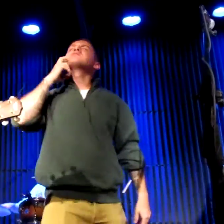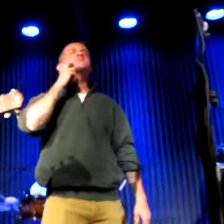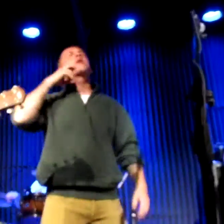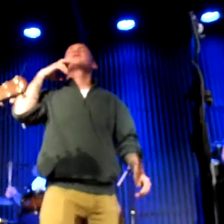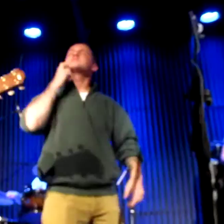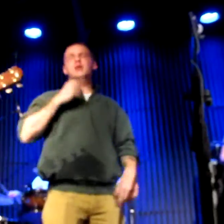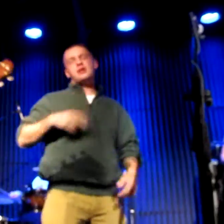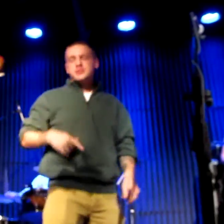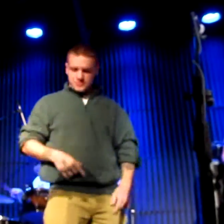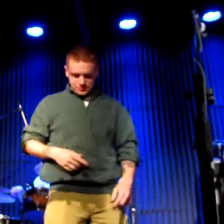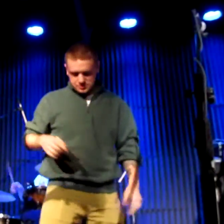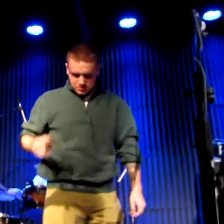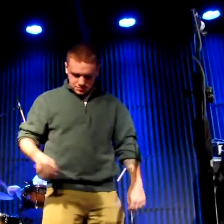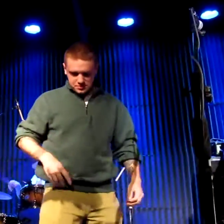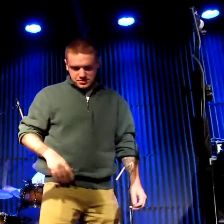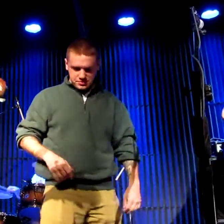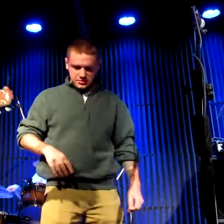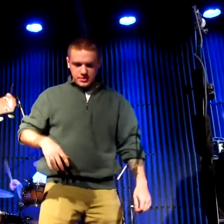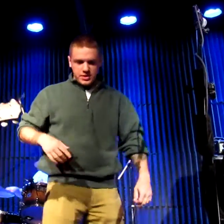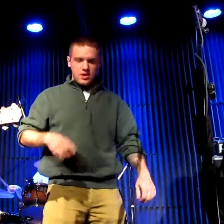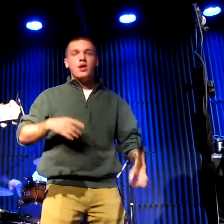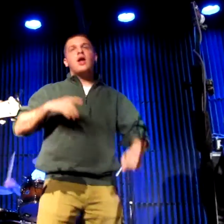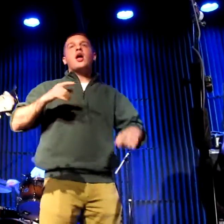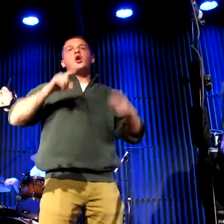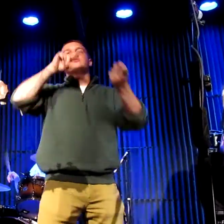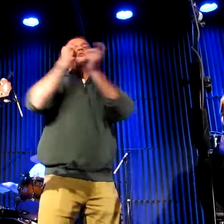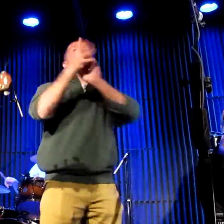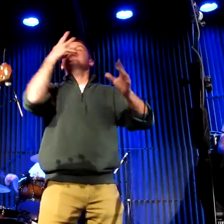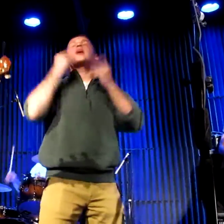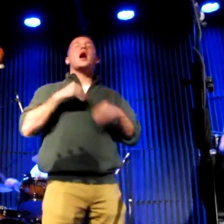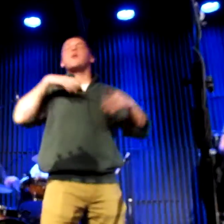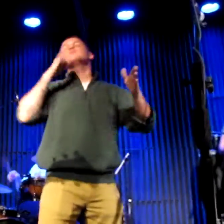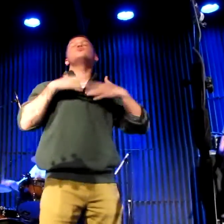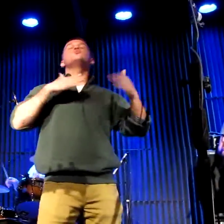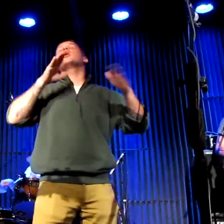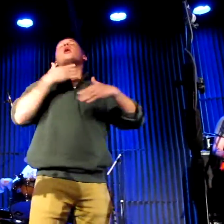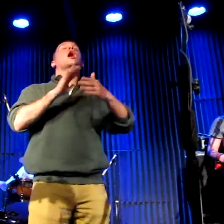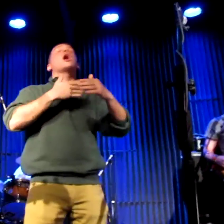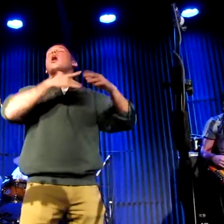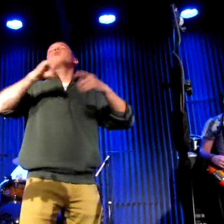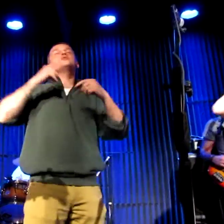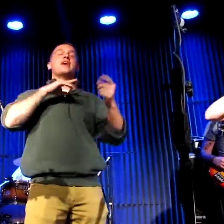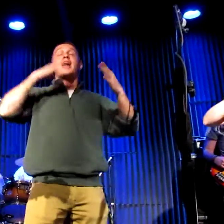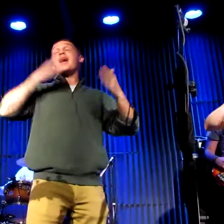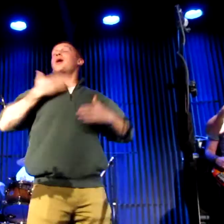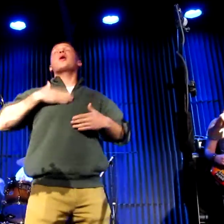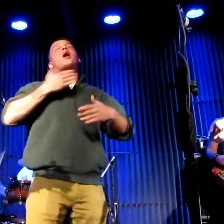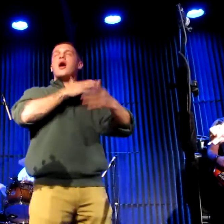We'll be right back.